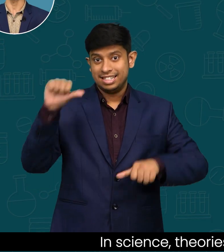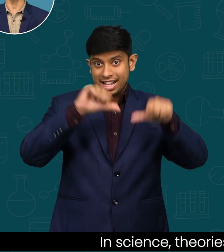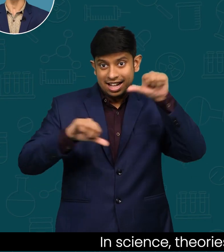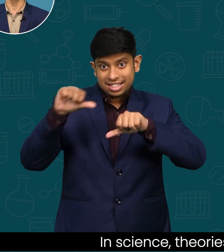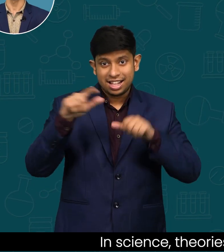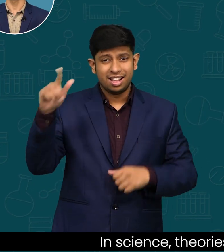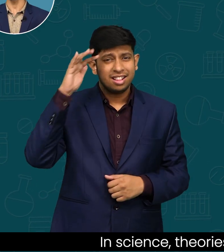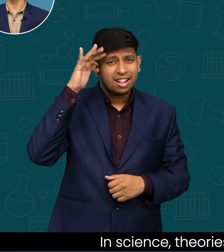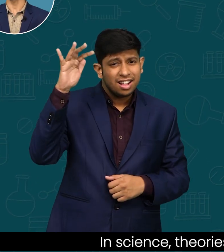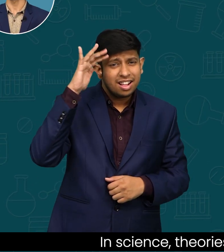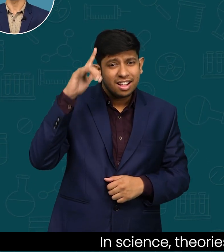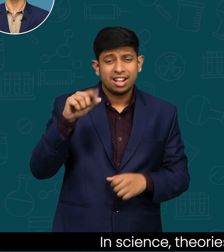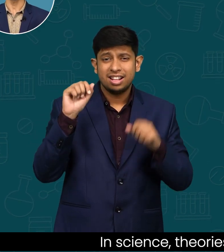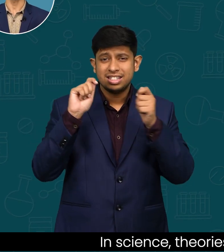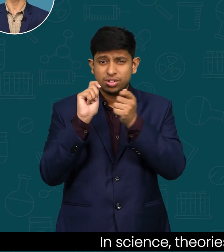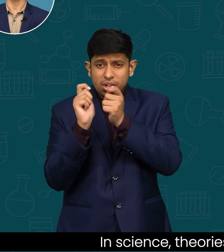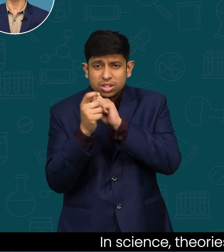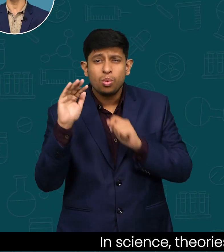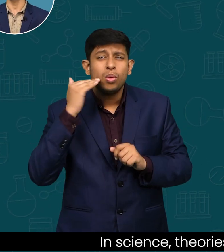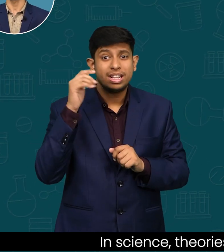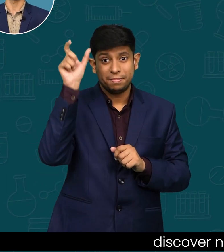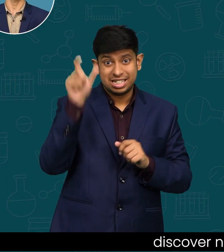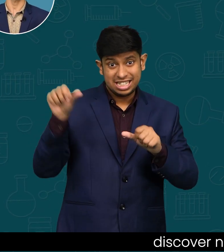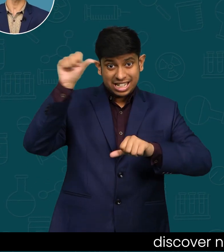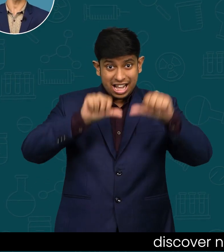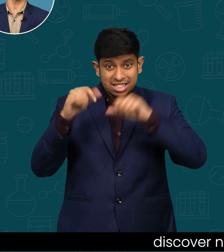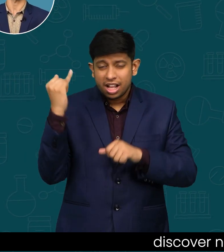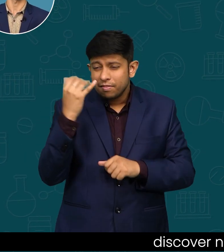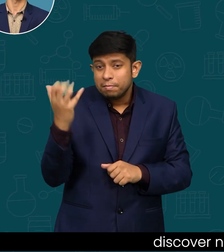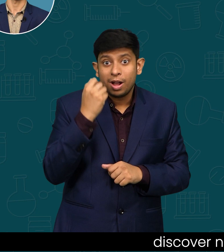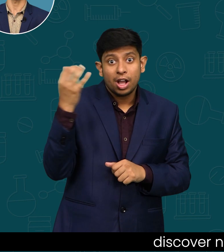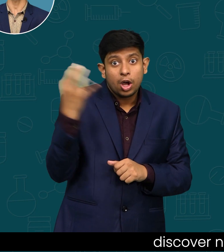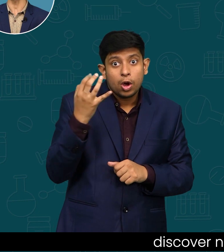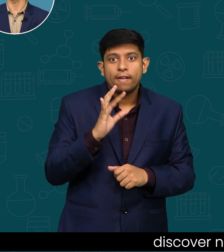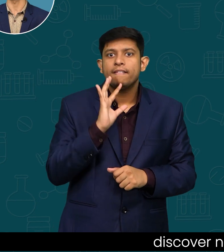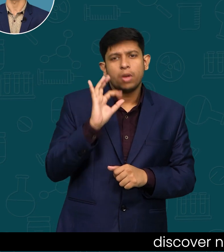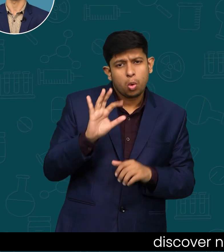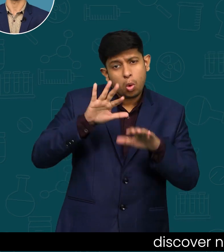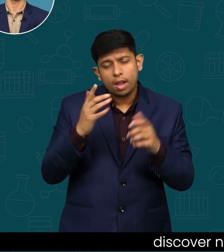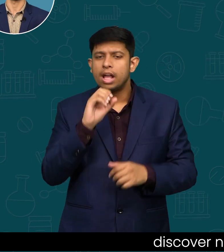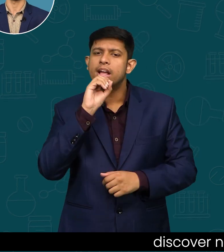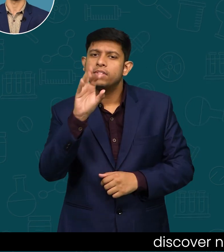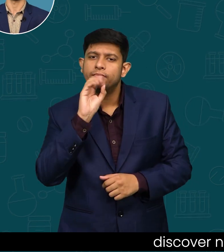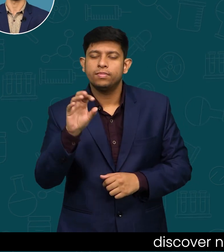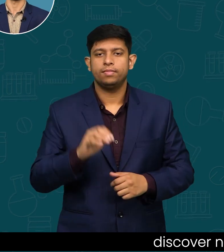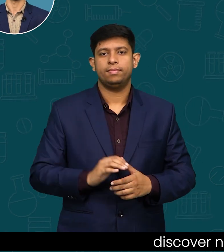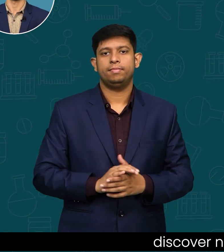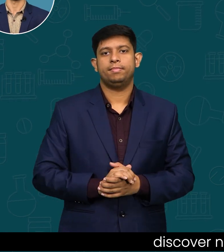In science, theories change when scientists discover new facts or clues.